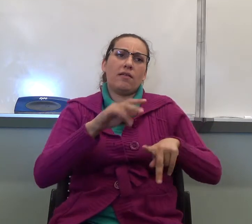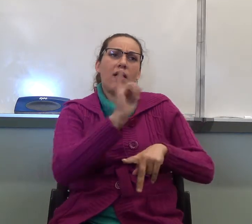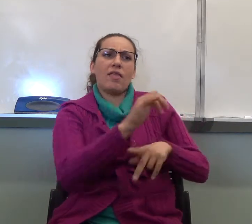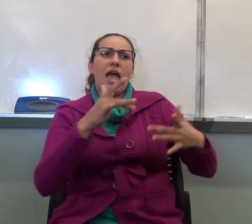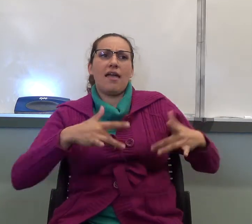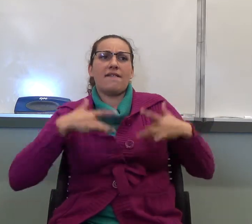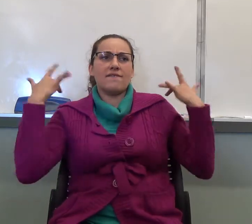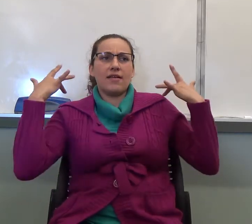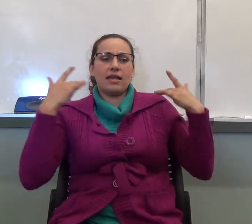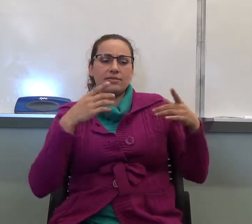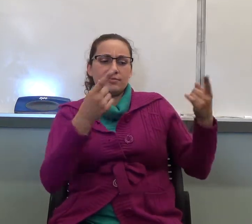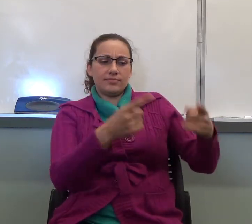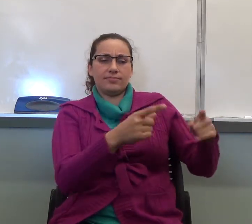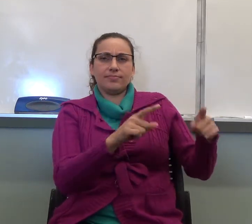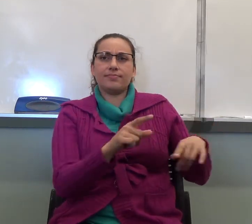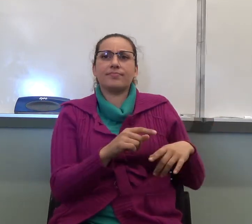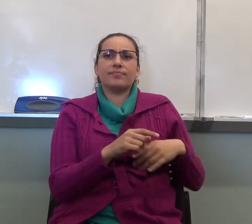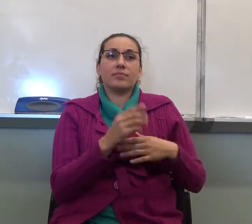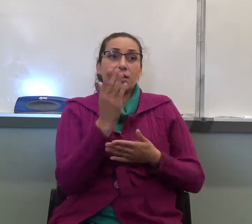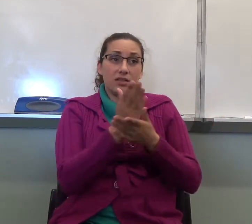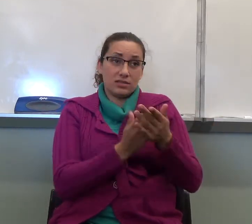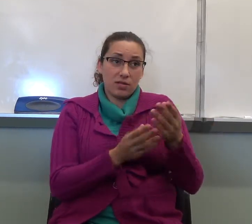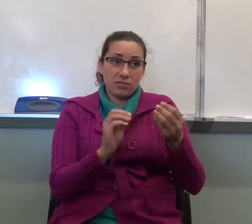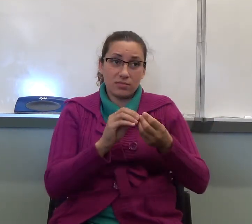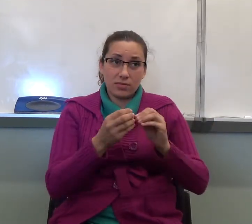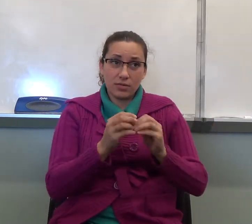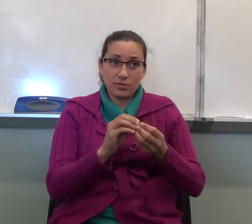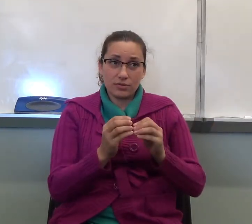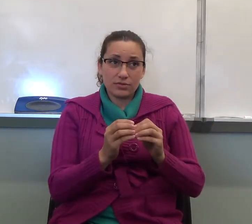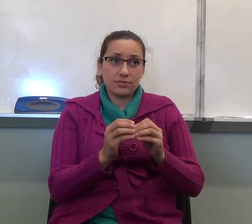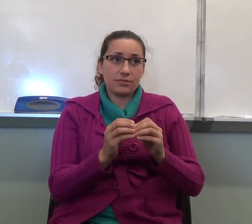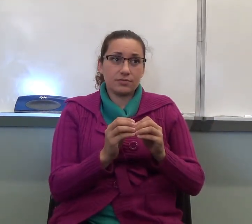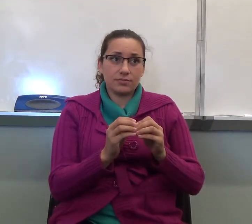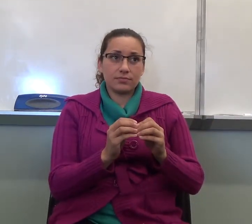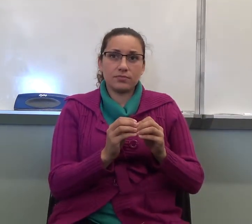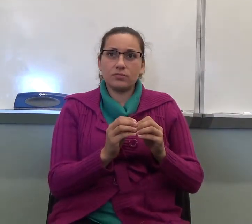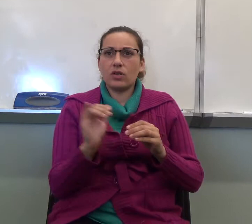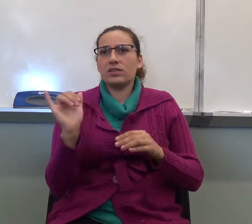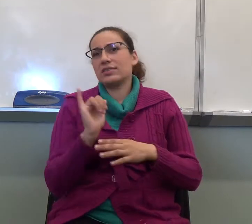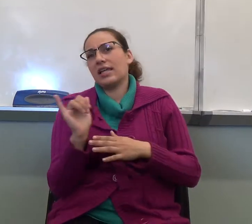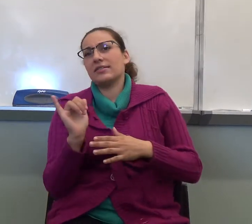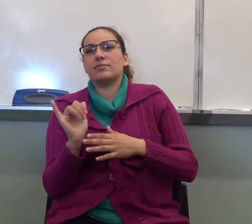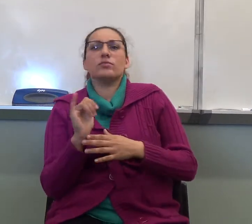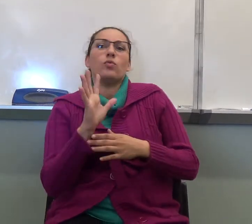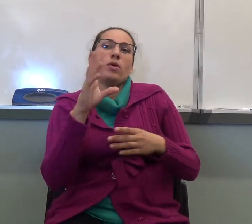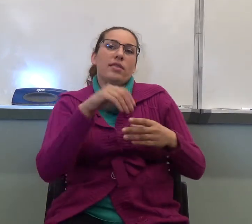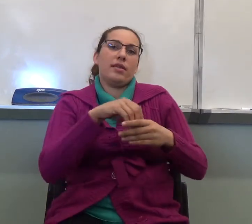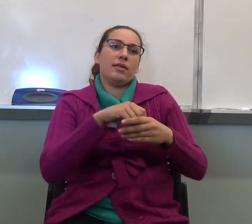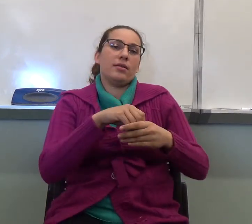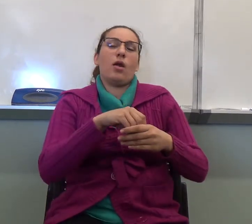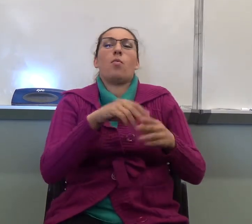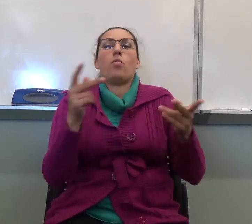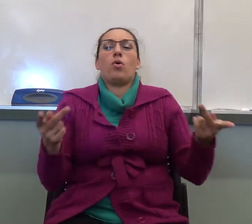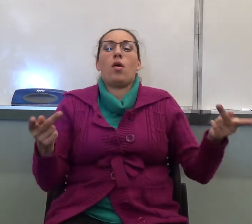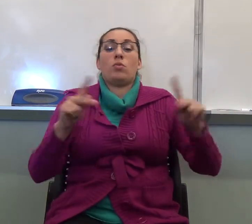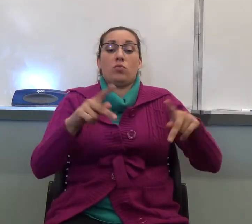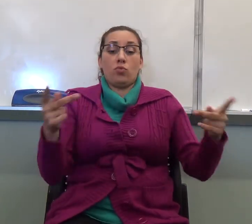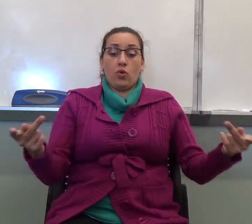is, some of these numbers will probably be out of the range of probability. Probability just goes between 0 and 1.